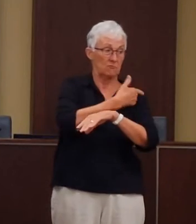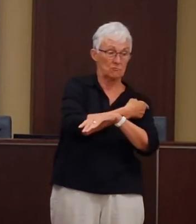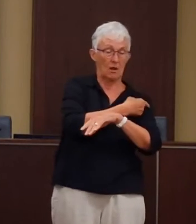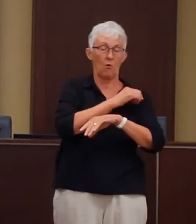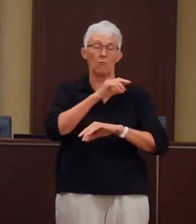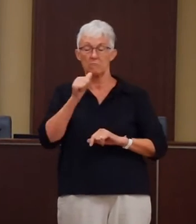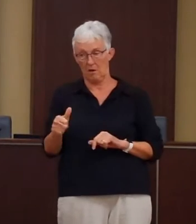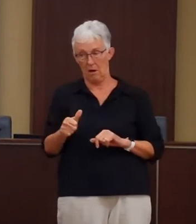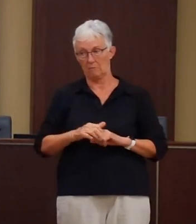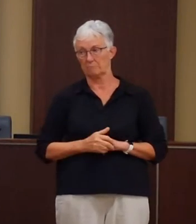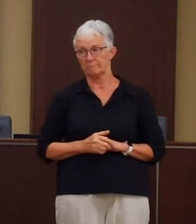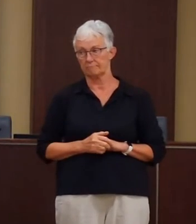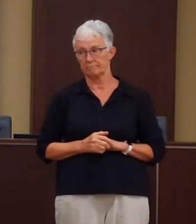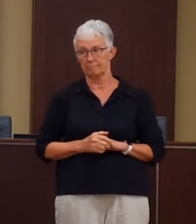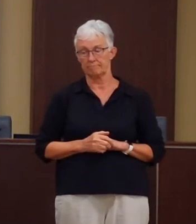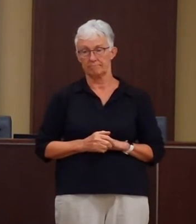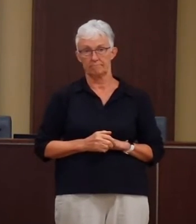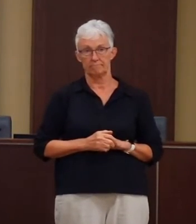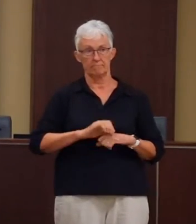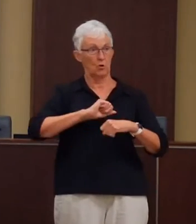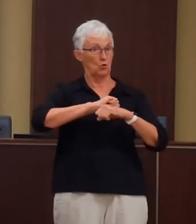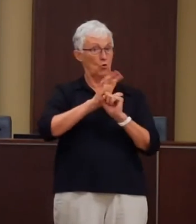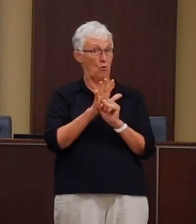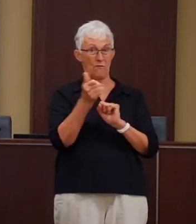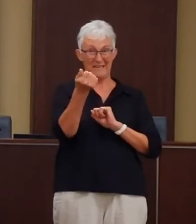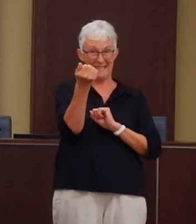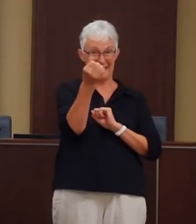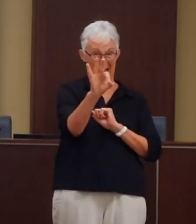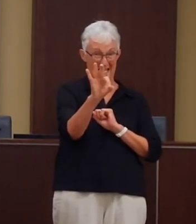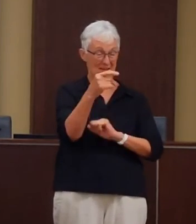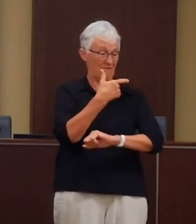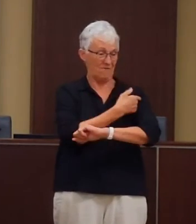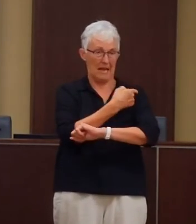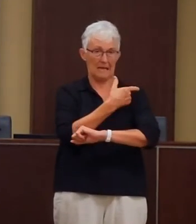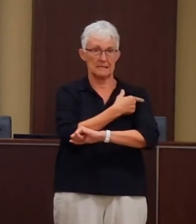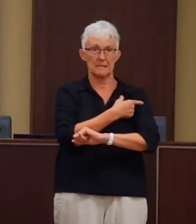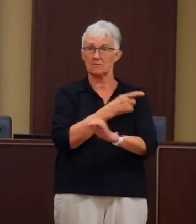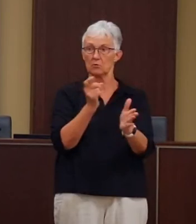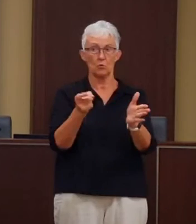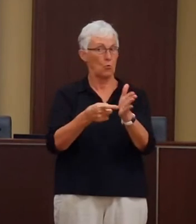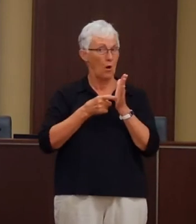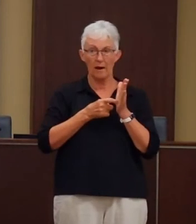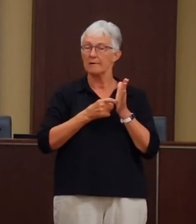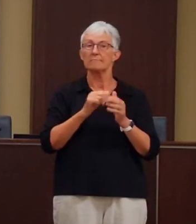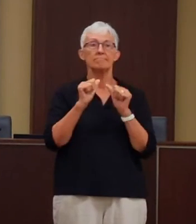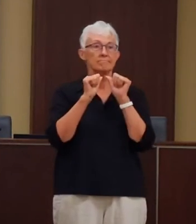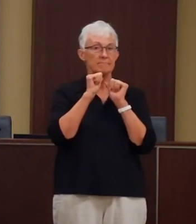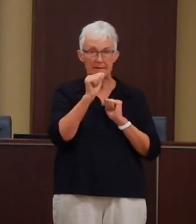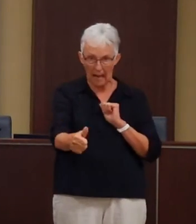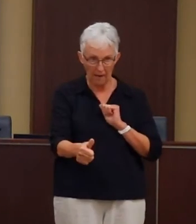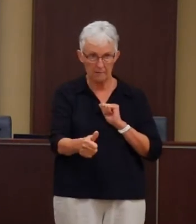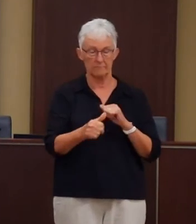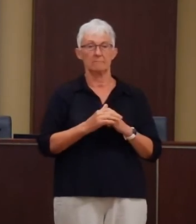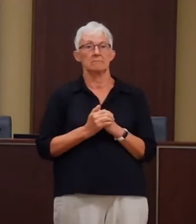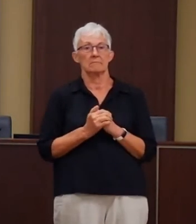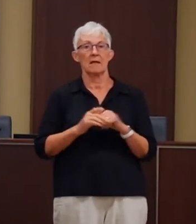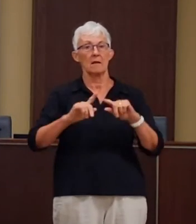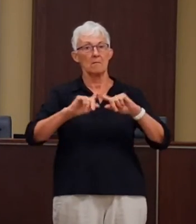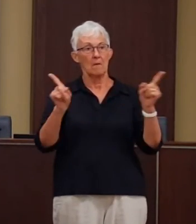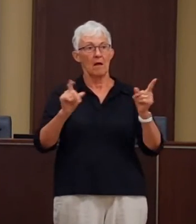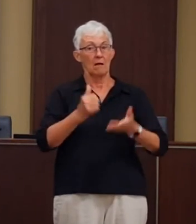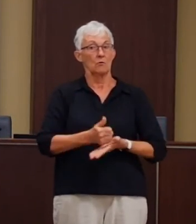COVID-19 vaccines will not be required. That's been a question we've received many, many times through the month of June. But to help prevent the spread